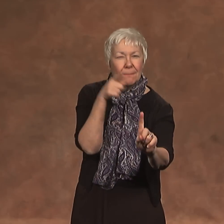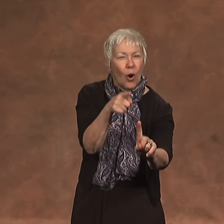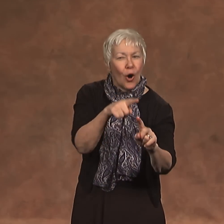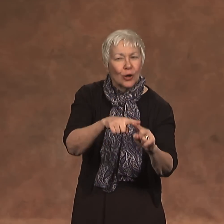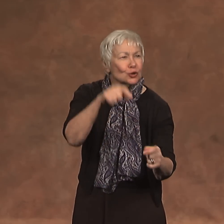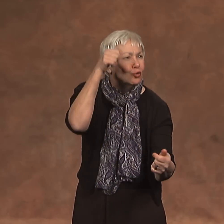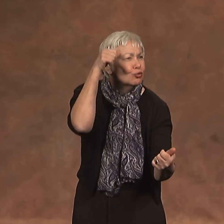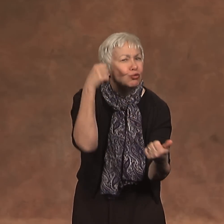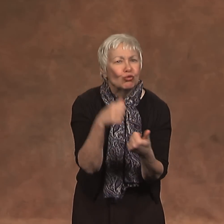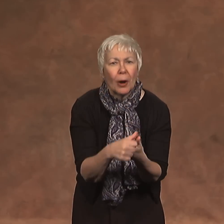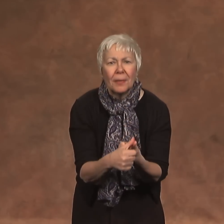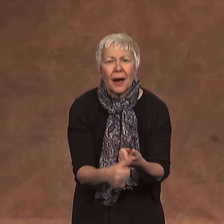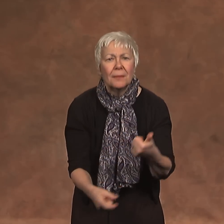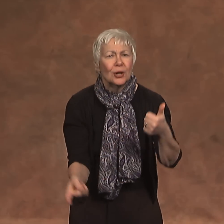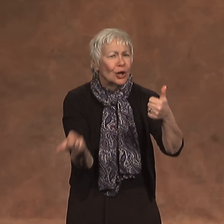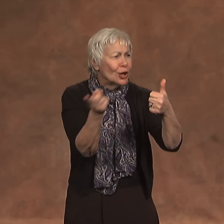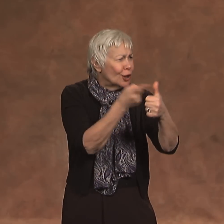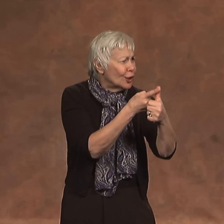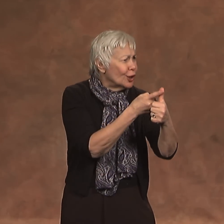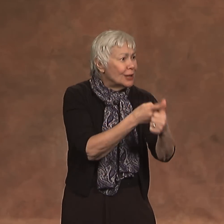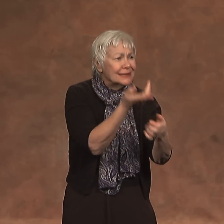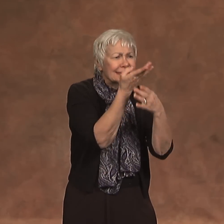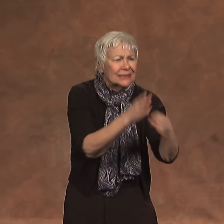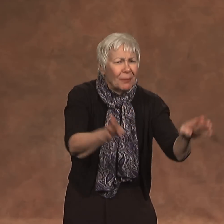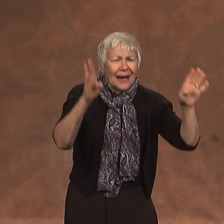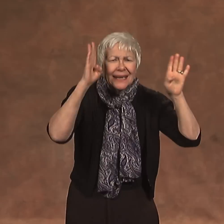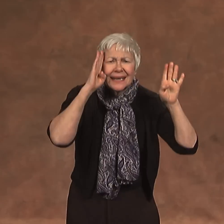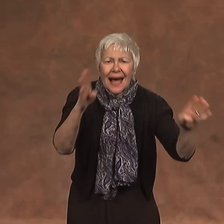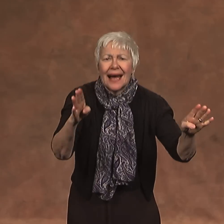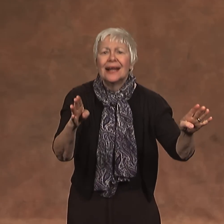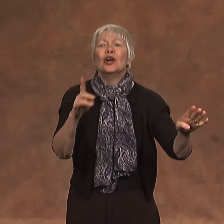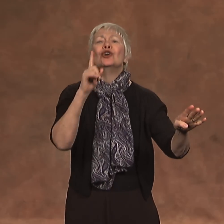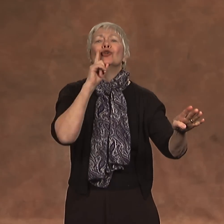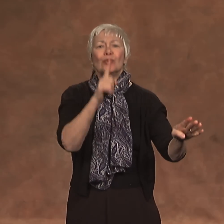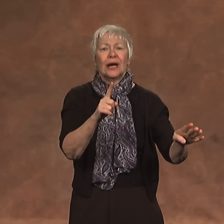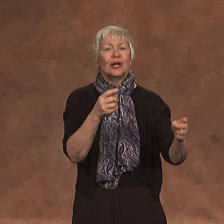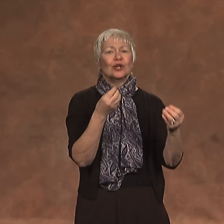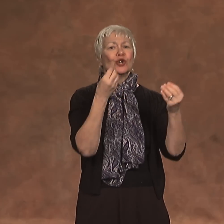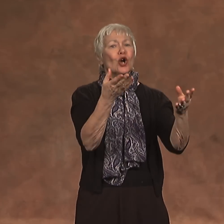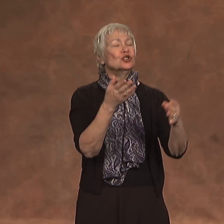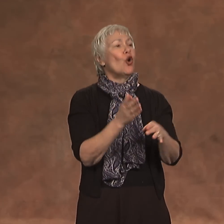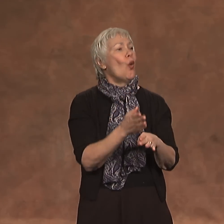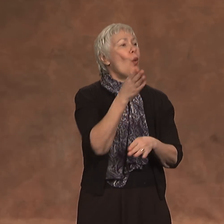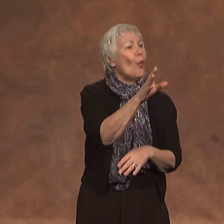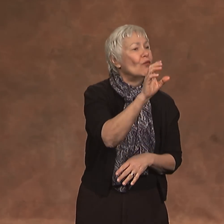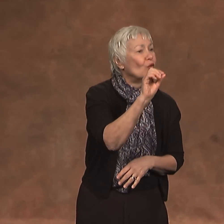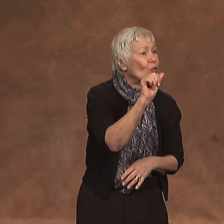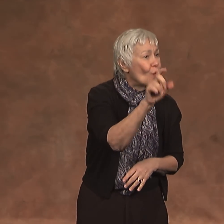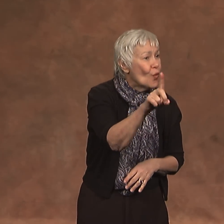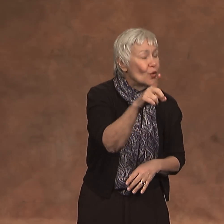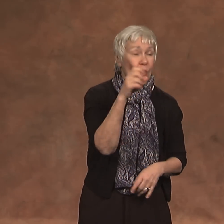Points to remember. First, split attention causes an overload of the student's working memory.